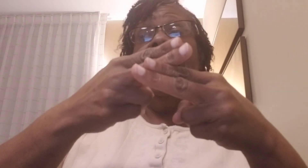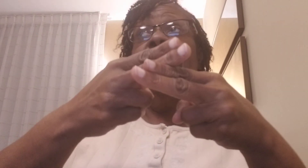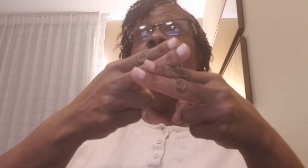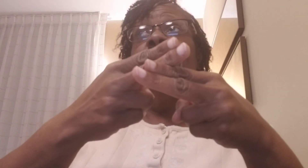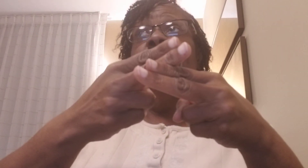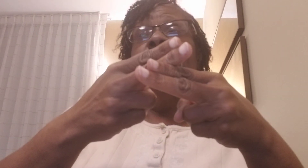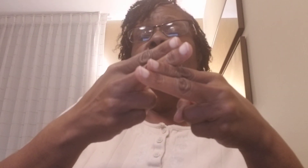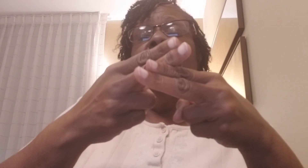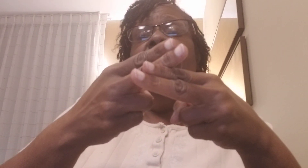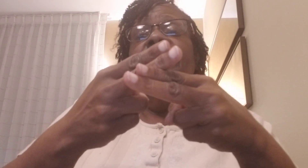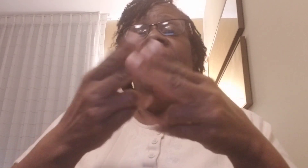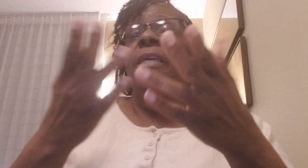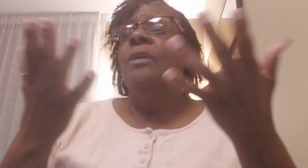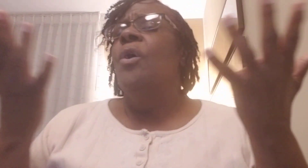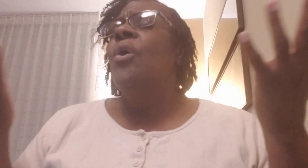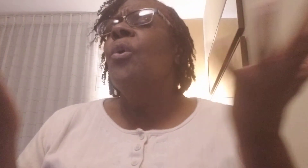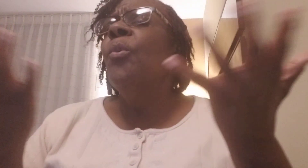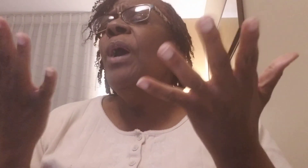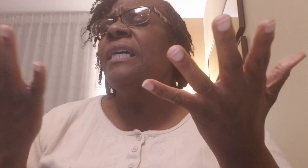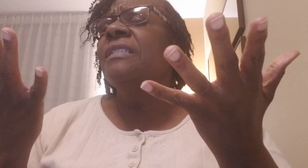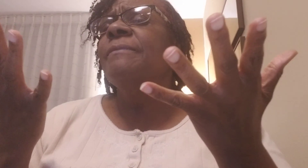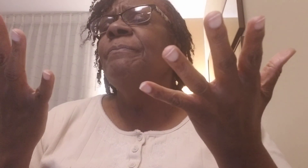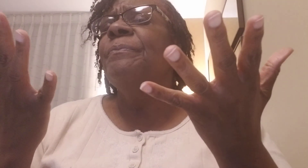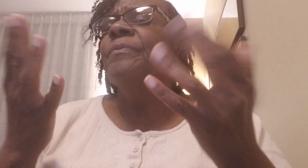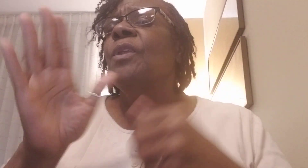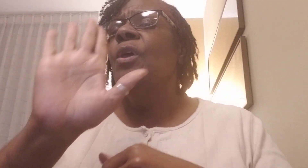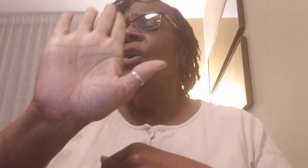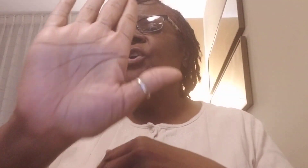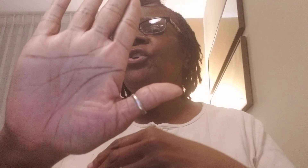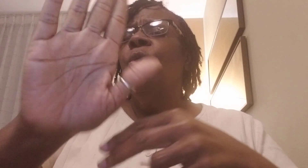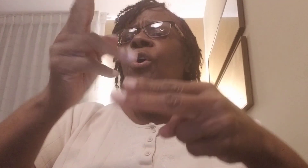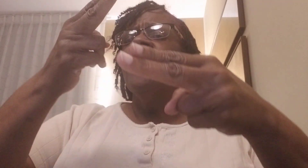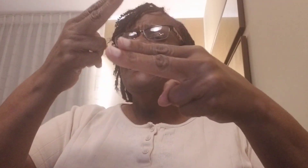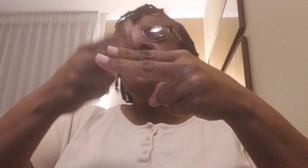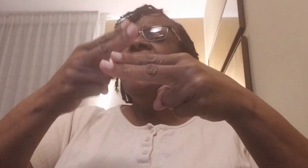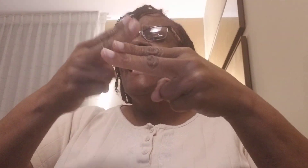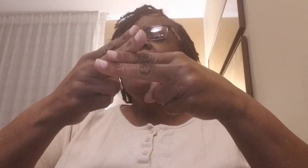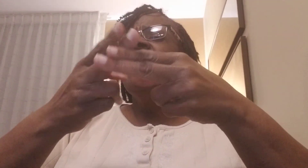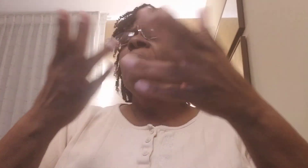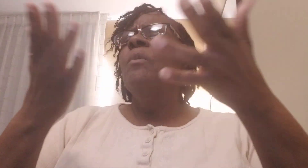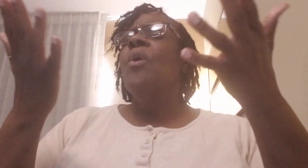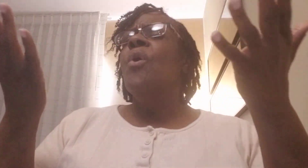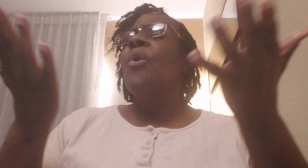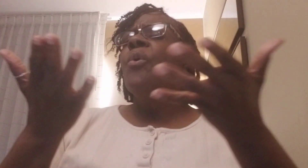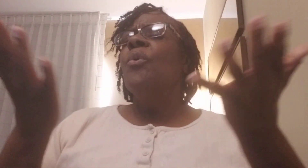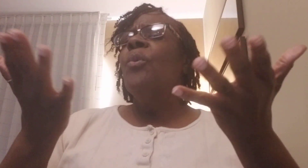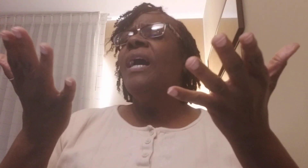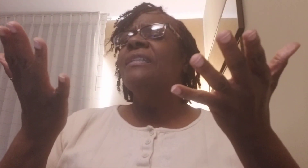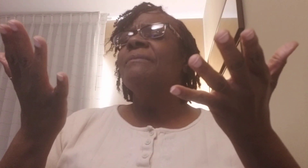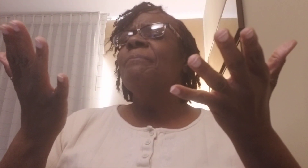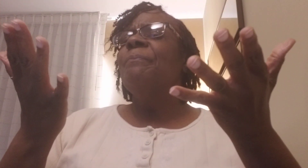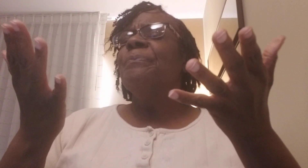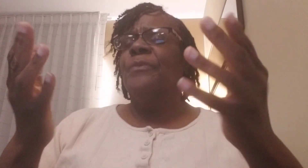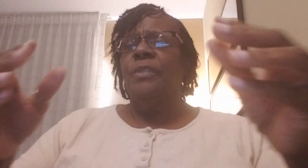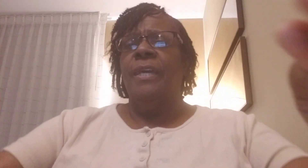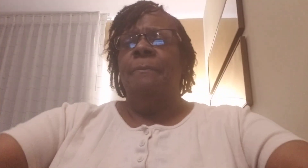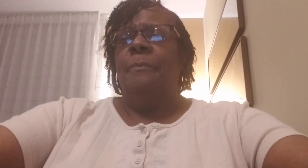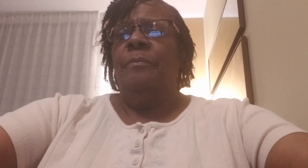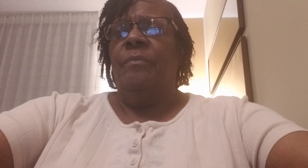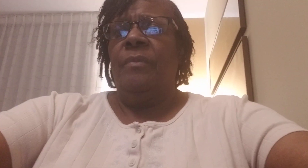name. And then what? Your name, what? Okay?